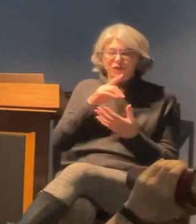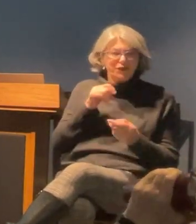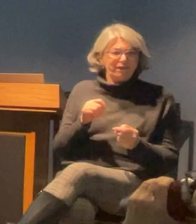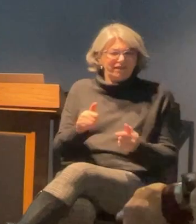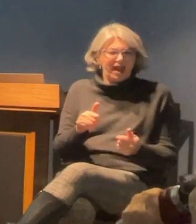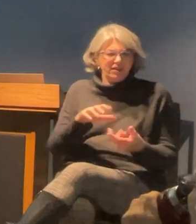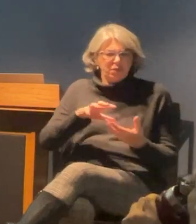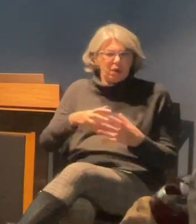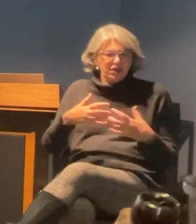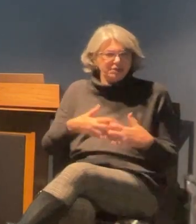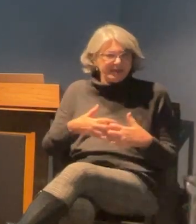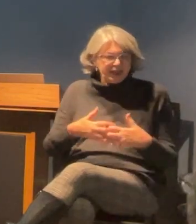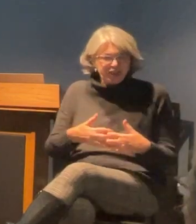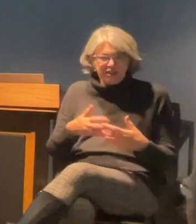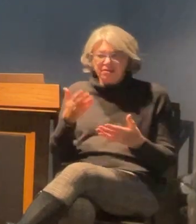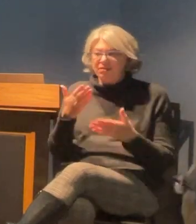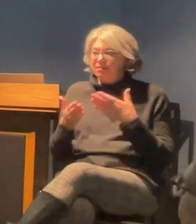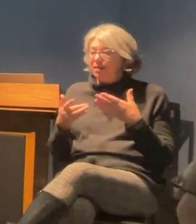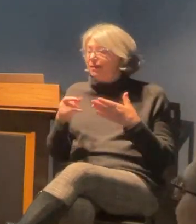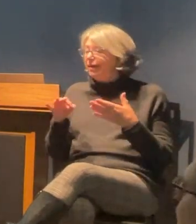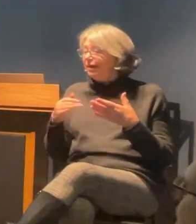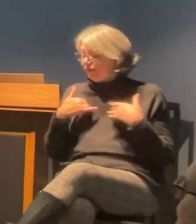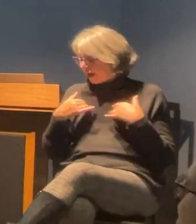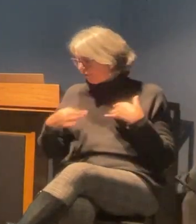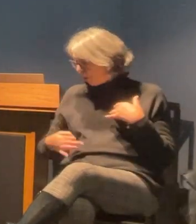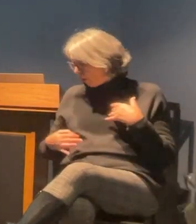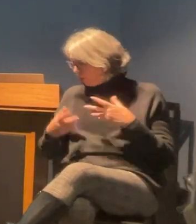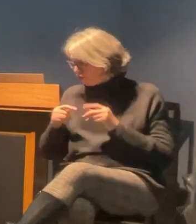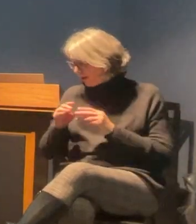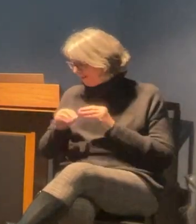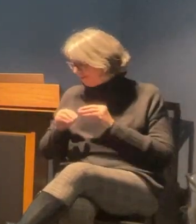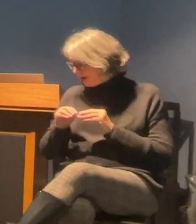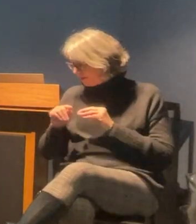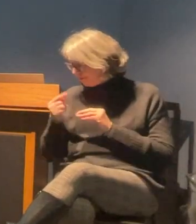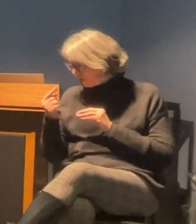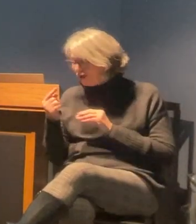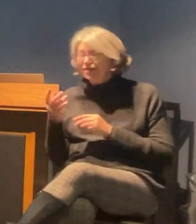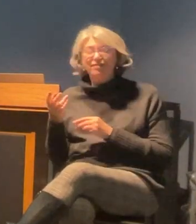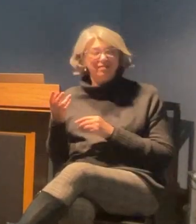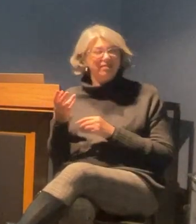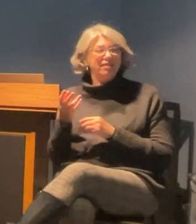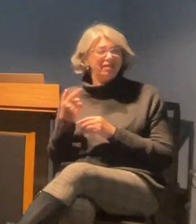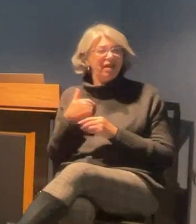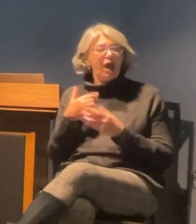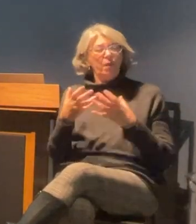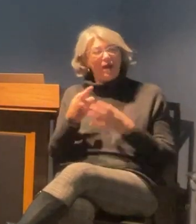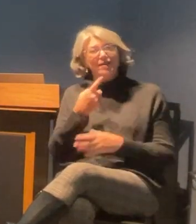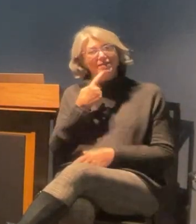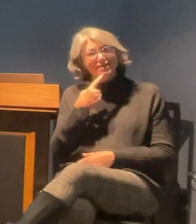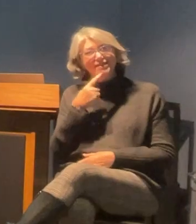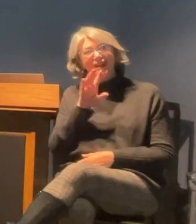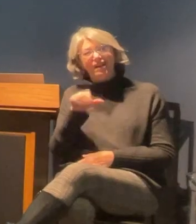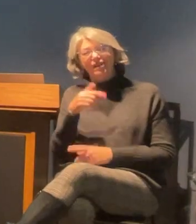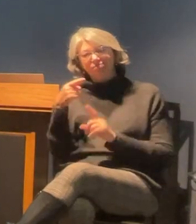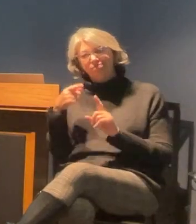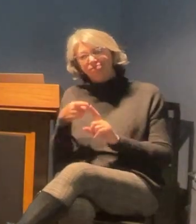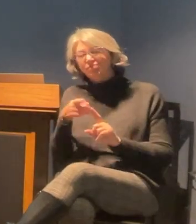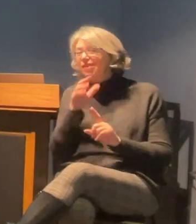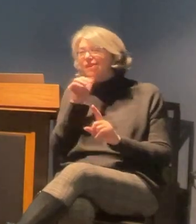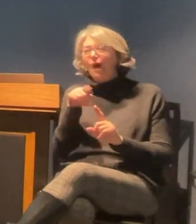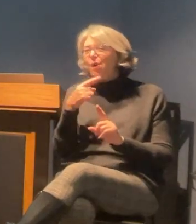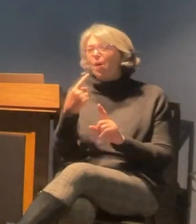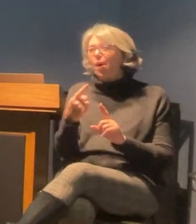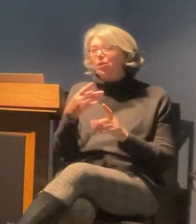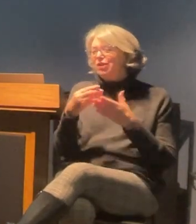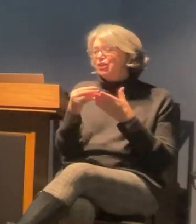the washing machine. Maybe if I have a hole, I can try to fix that. So, and I want to say another thing about, it's not only